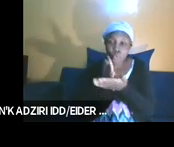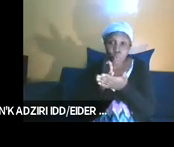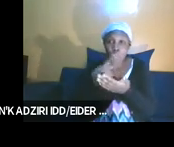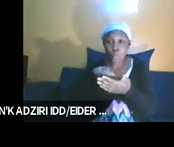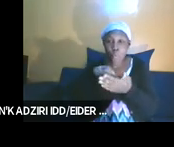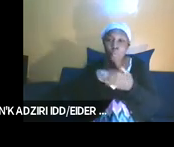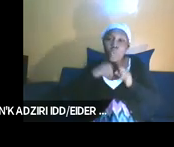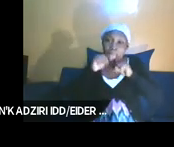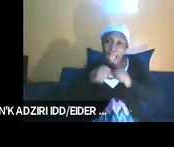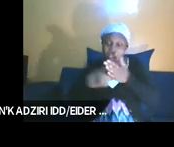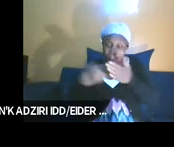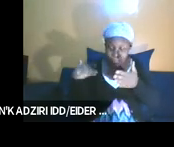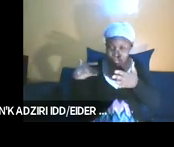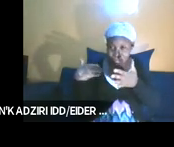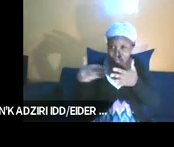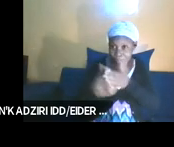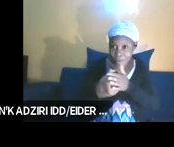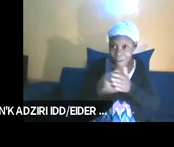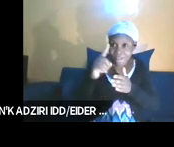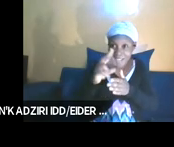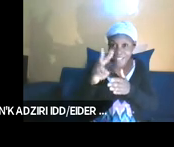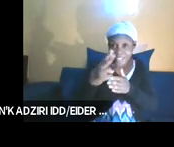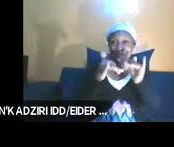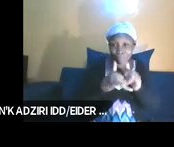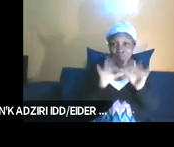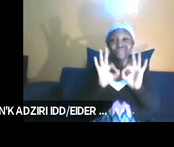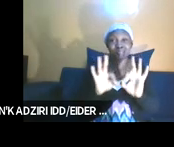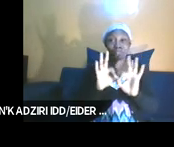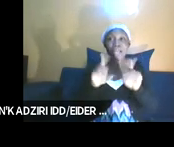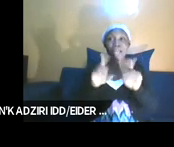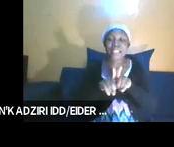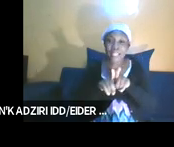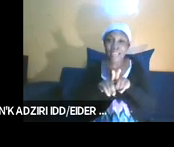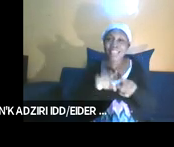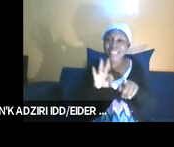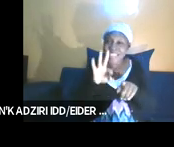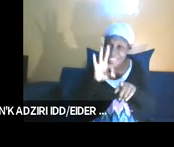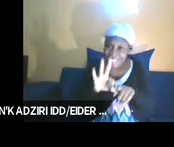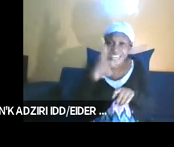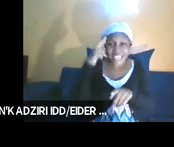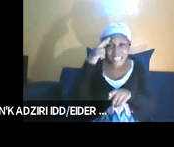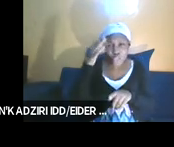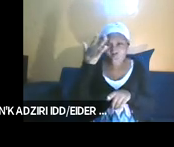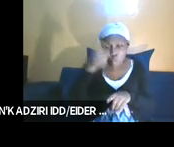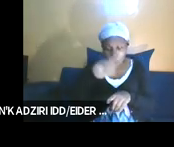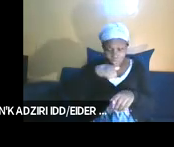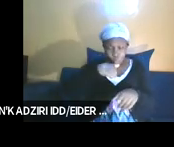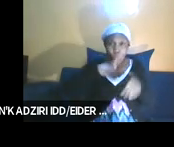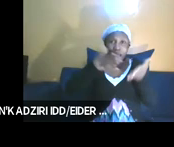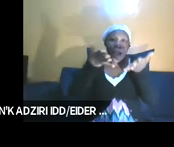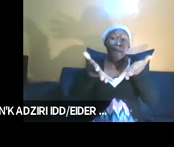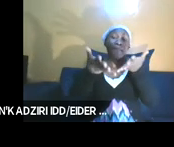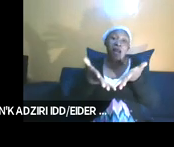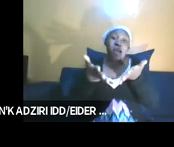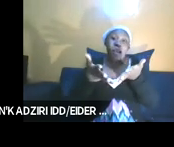engaged in co-creation. So the three reasons why we engaged in this event is to foster an